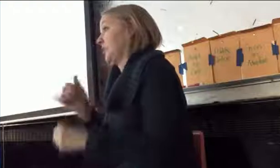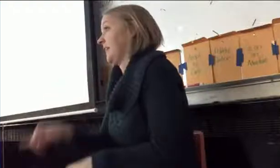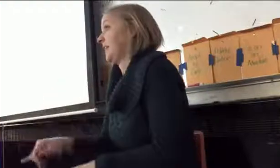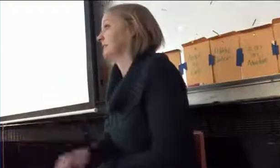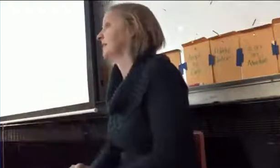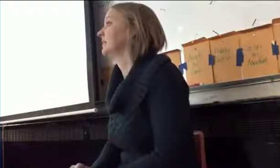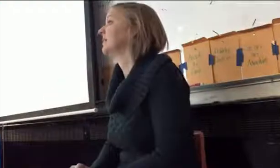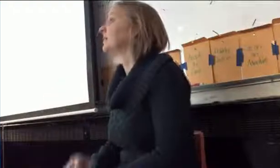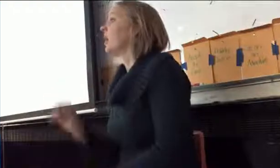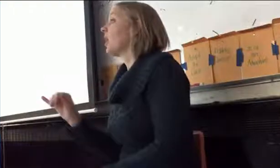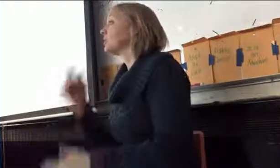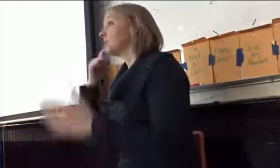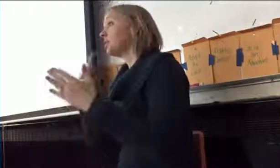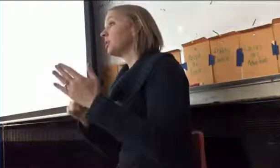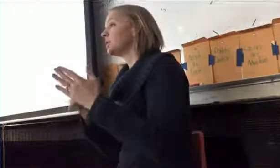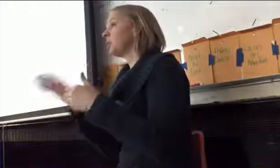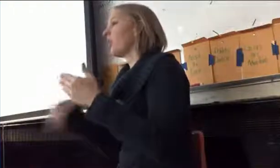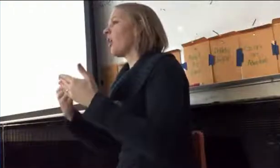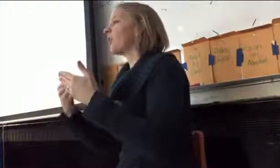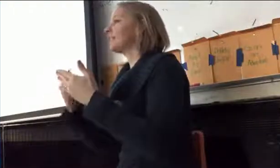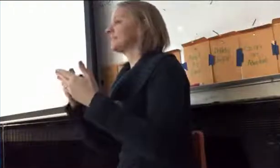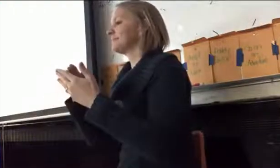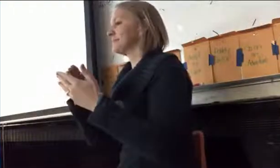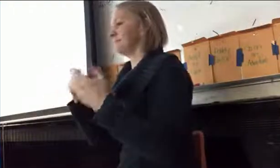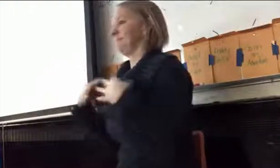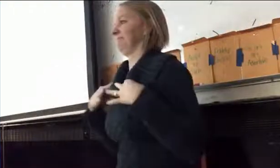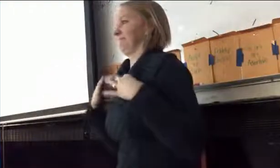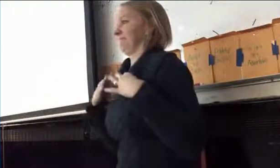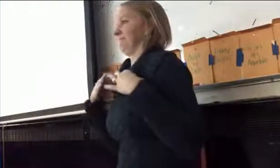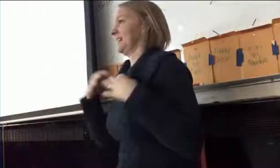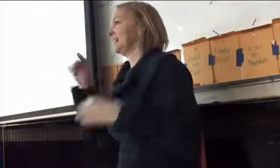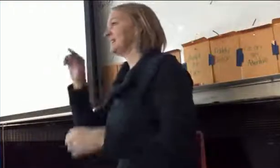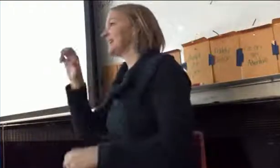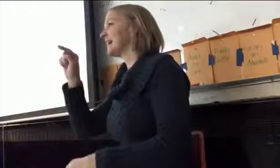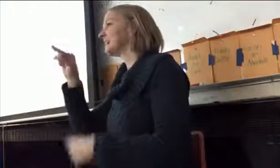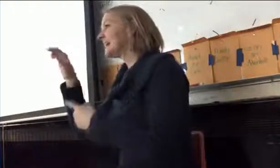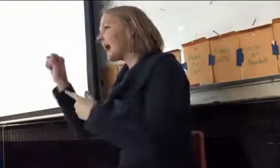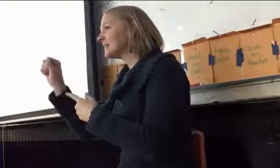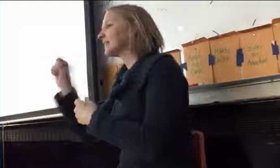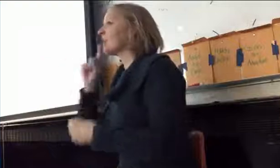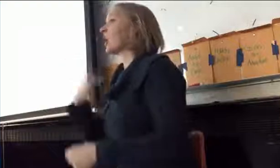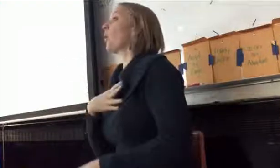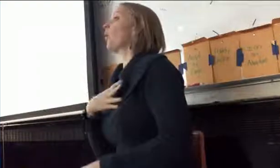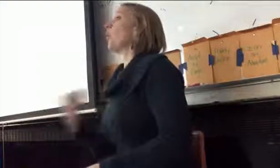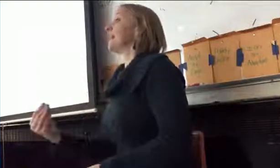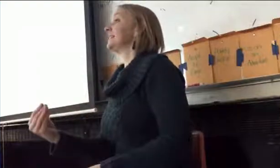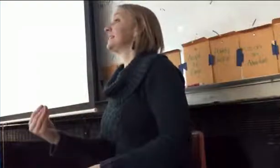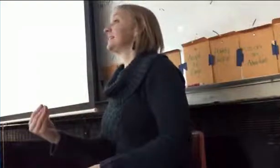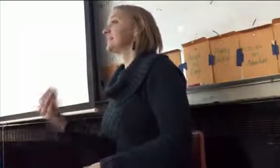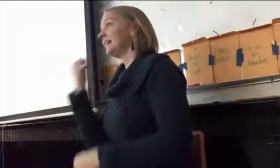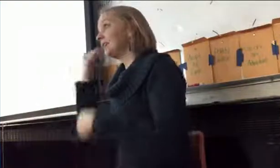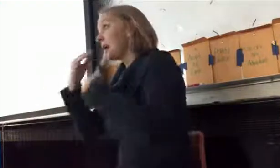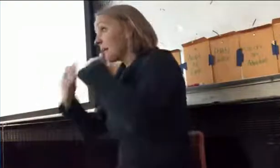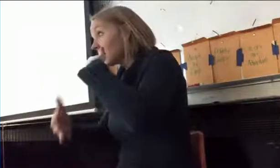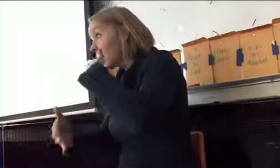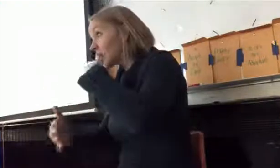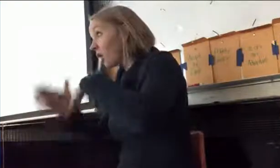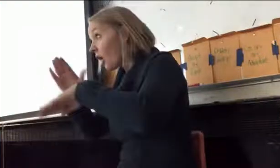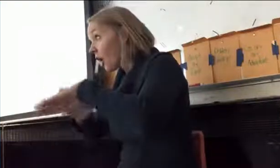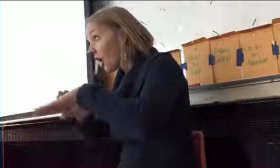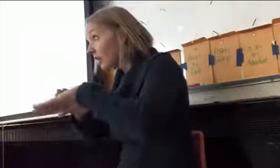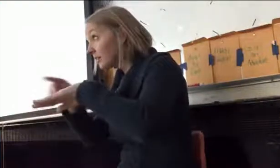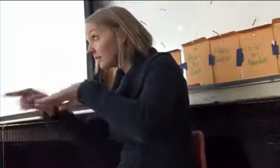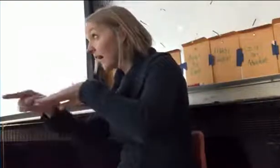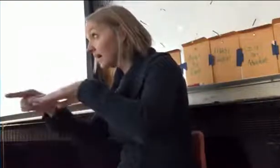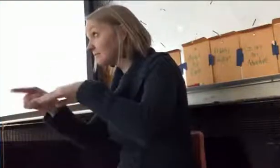notice, is that all of this textile, all of this babas and stuff are white. If you get blood on that, that comes out of your last